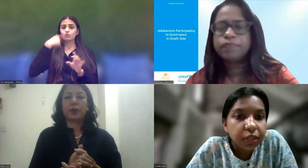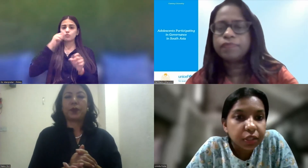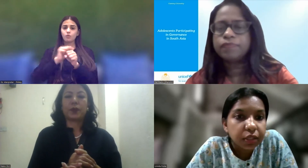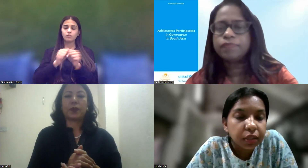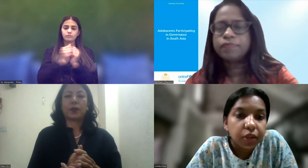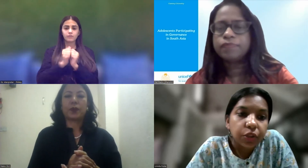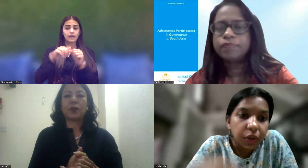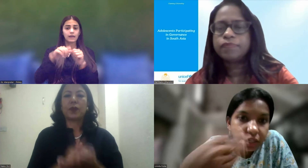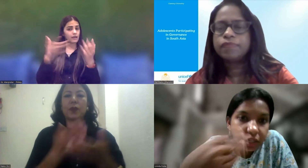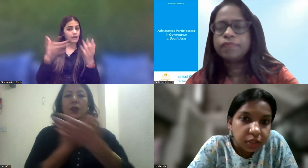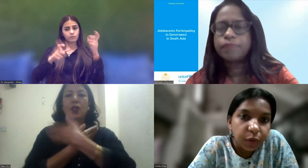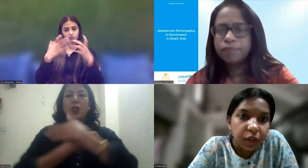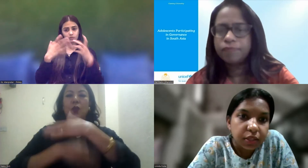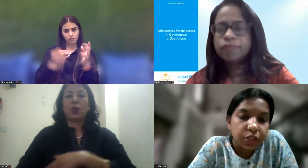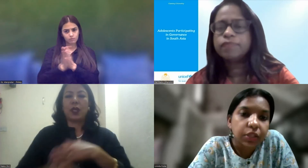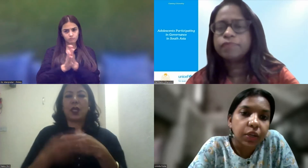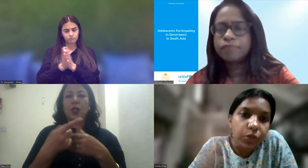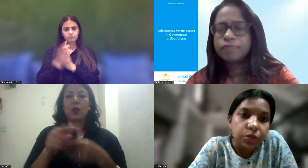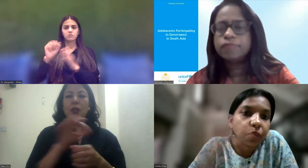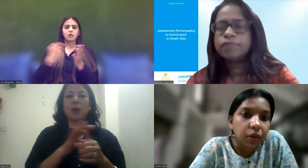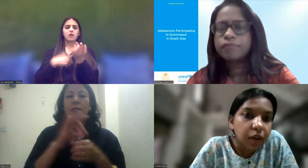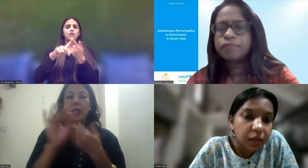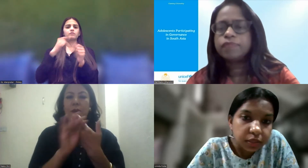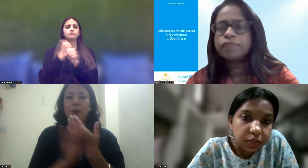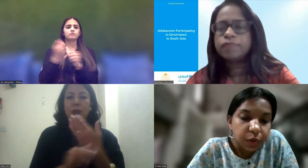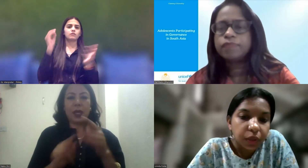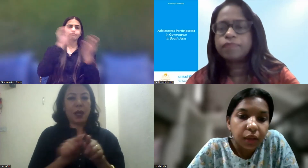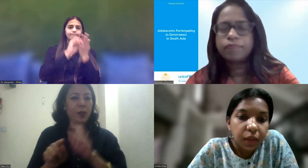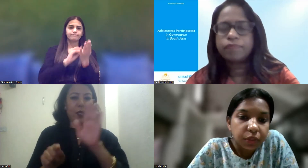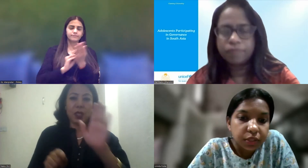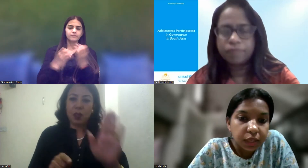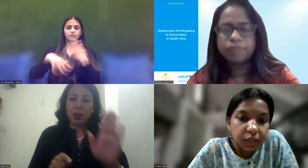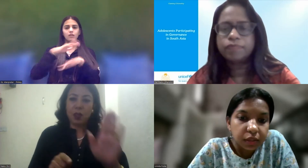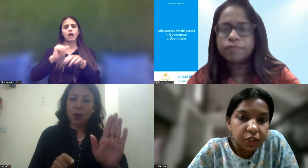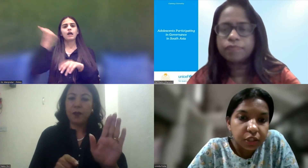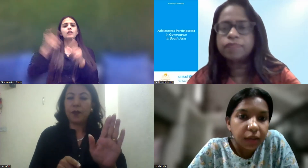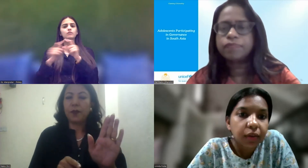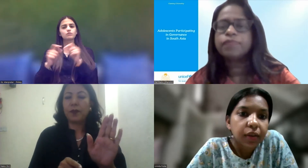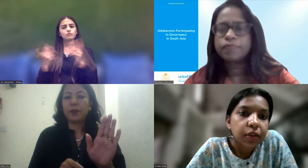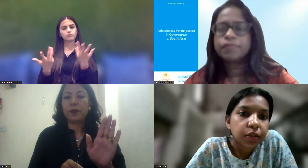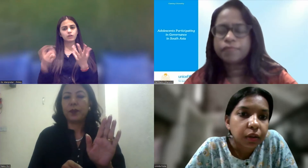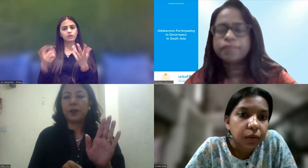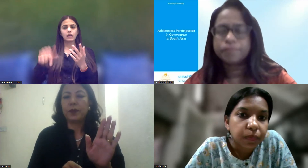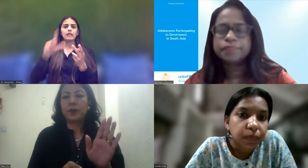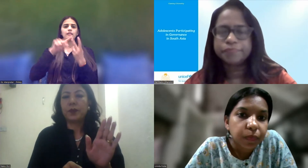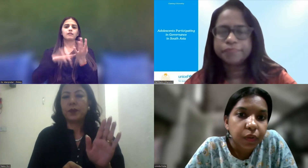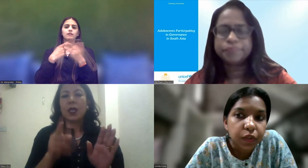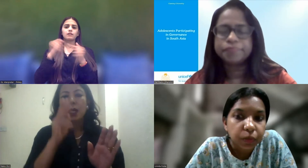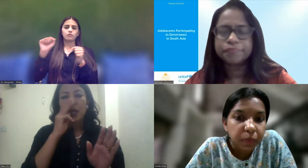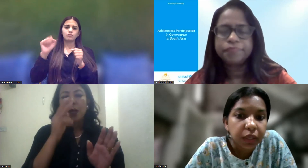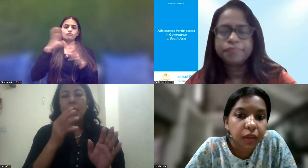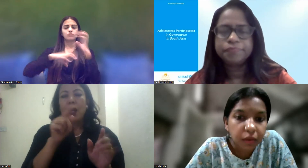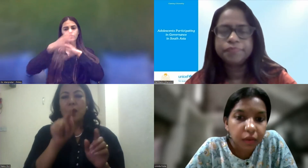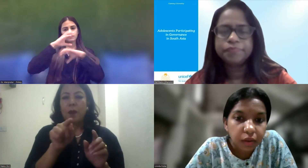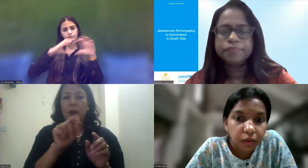is interested, you can register your organization and also see what others are doing. I will just link it in the chat so